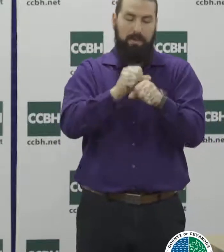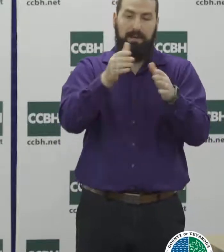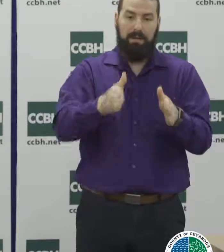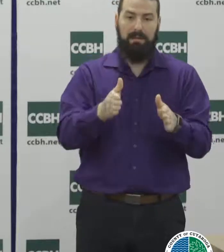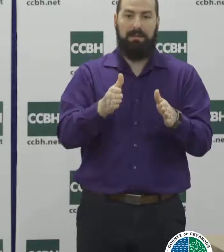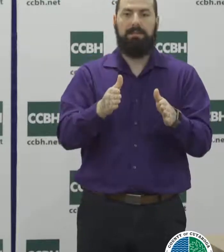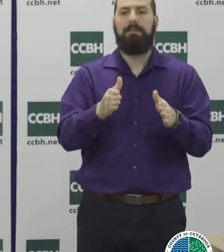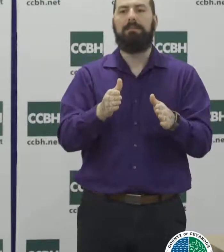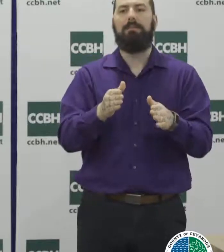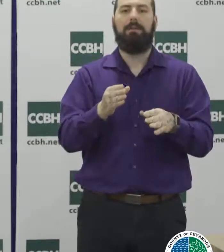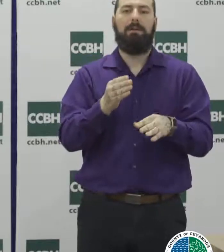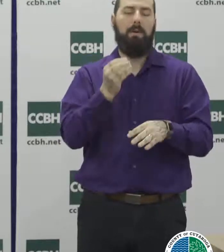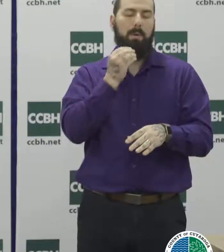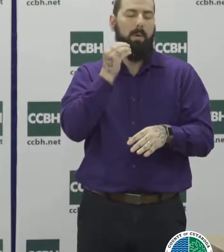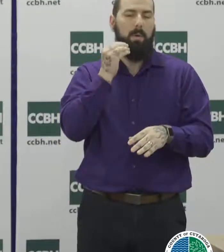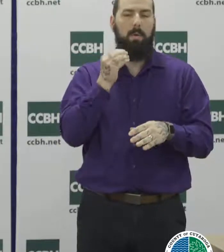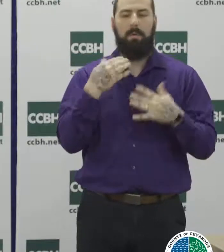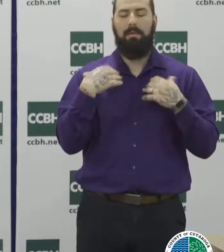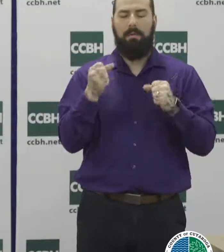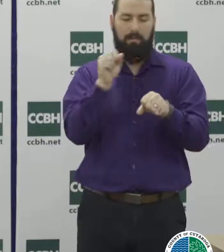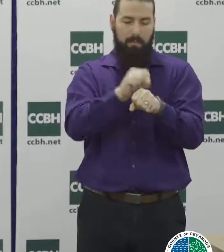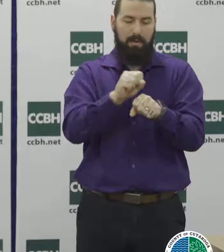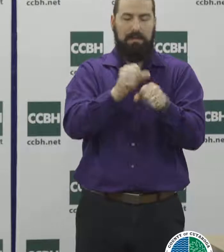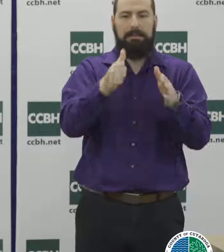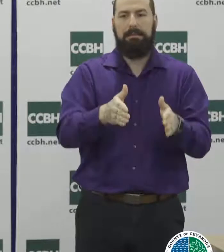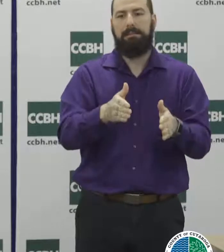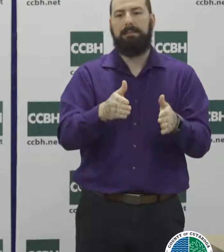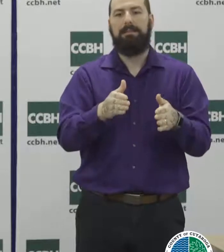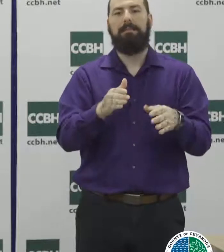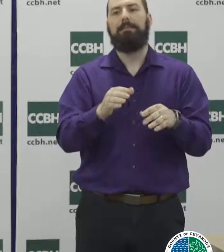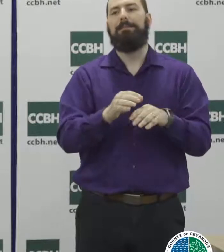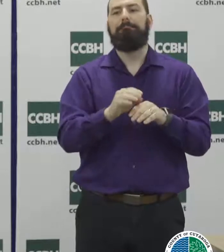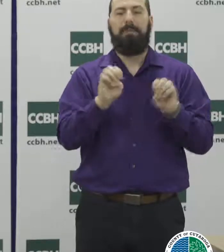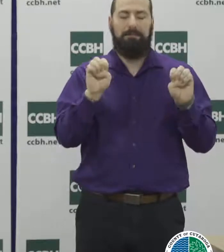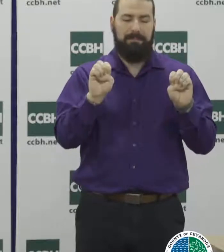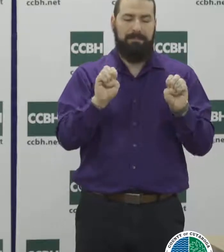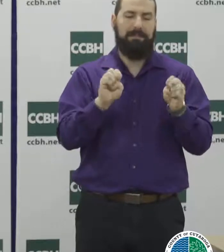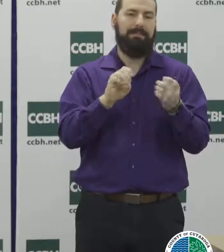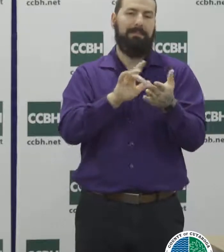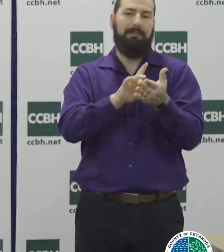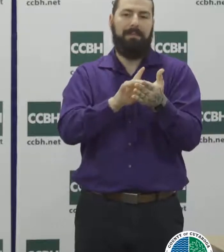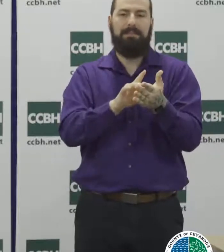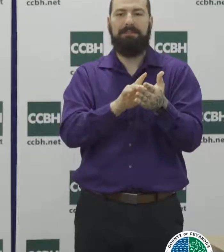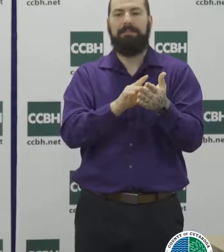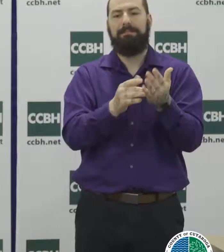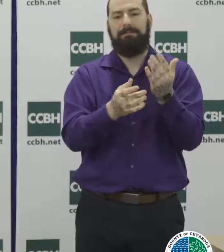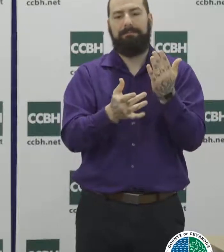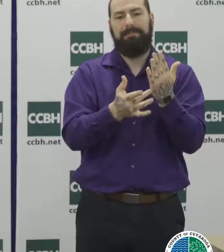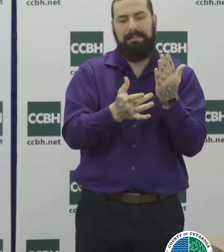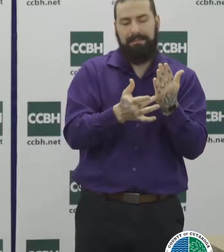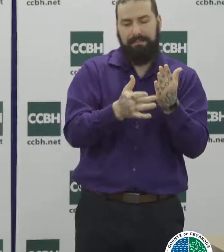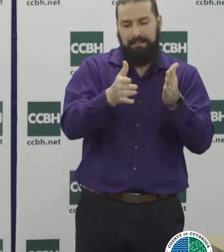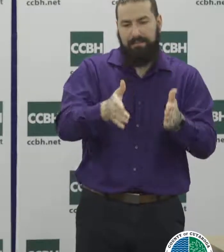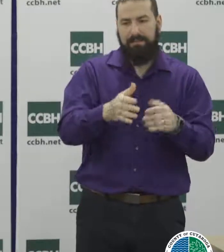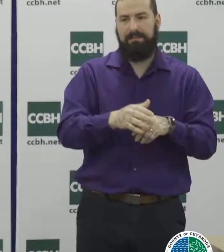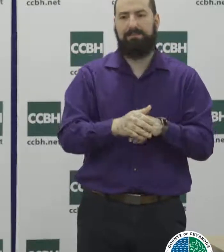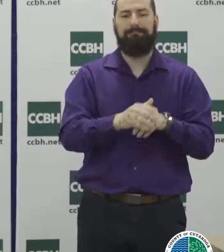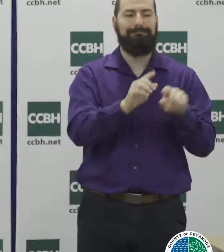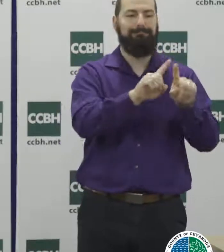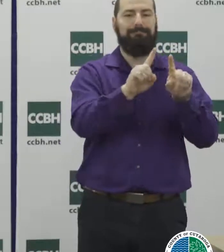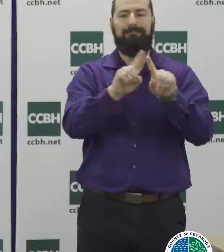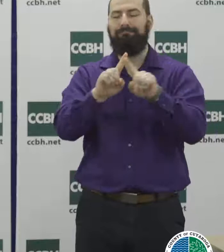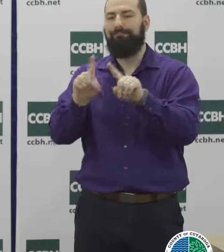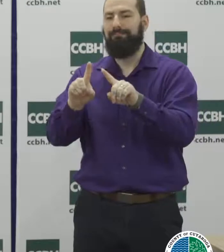home health workers, emergency medical technicians, folks working in nursing facilities, and a range of other concerns